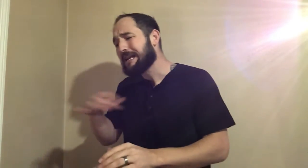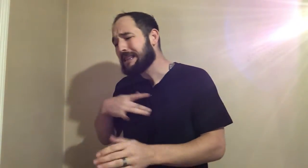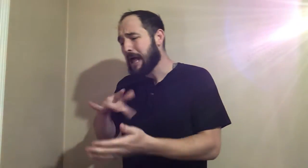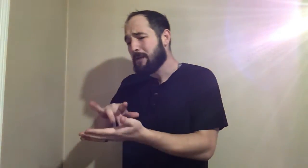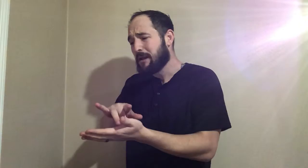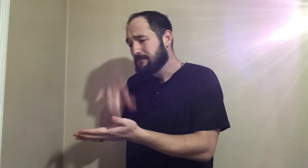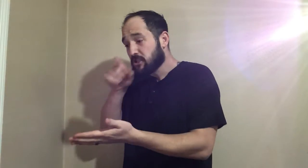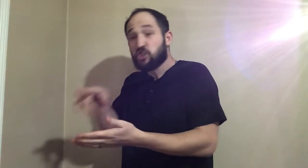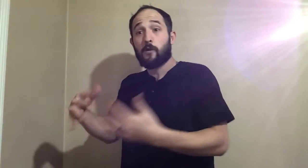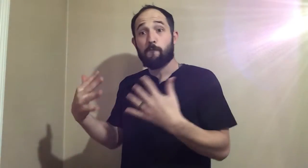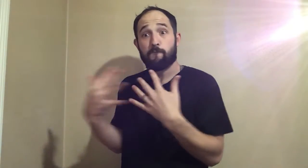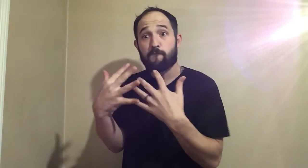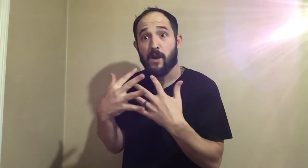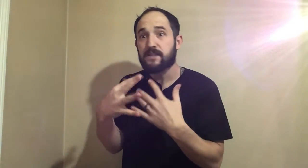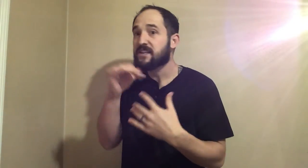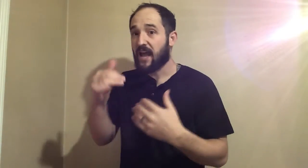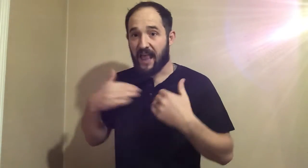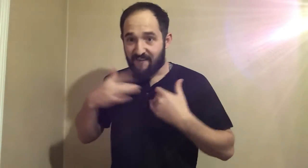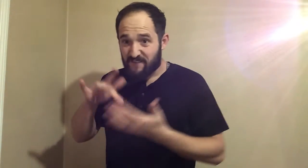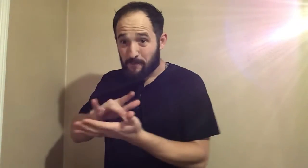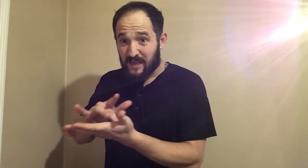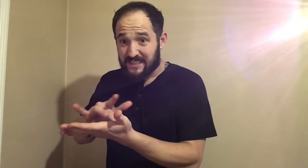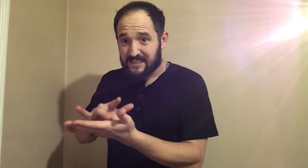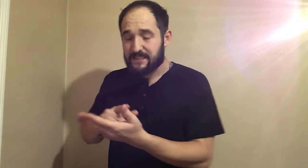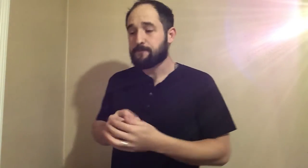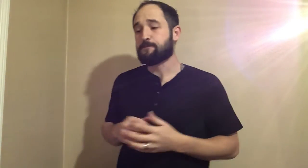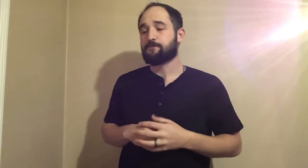afraid of harming herself or something